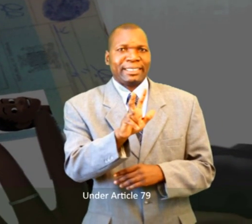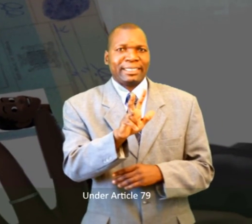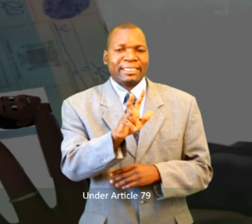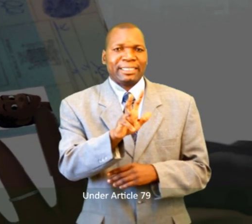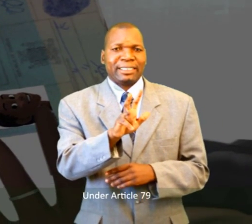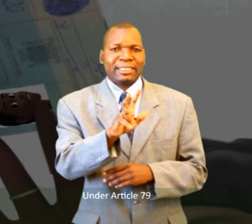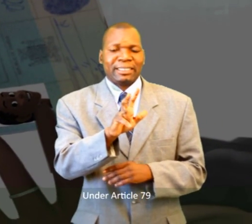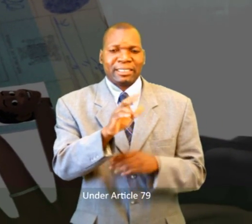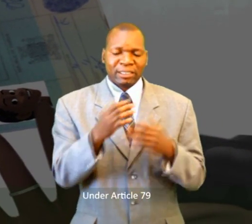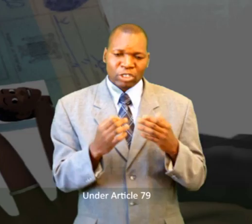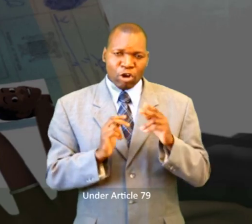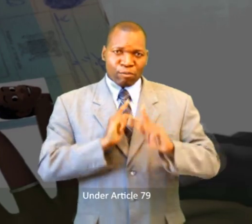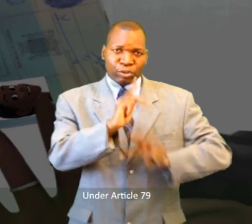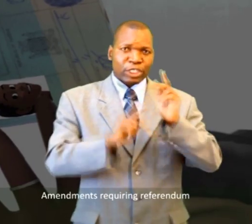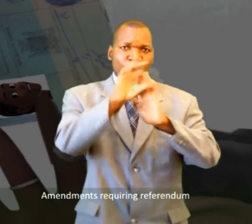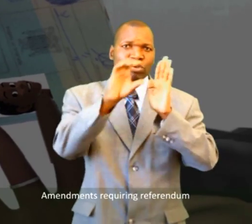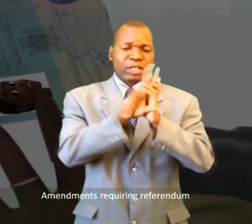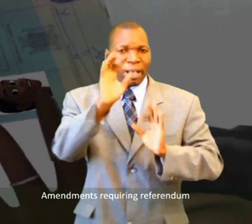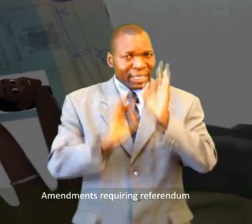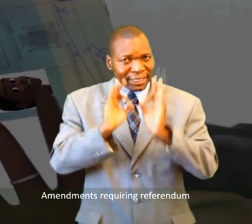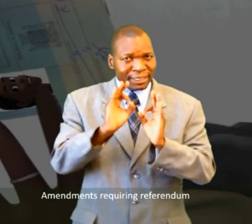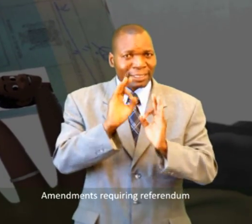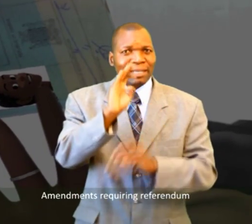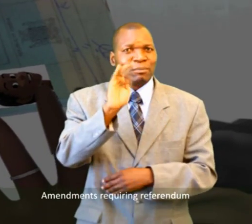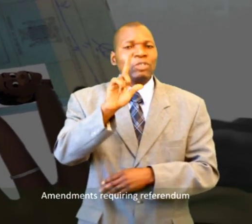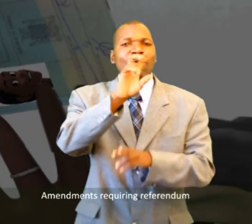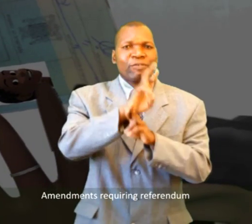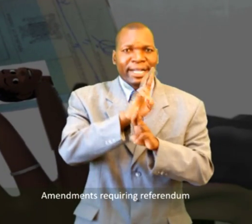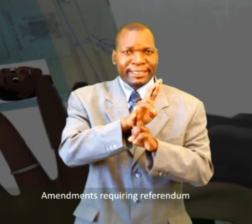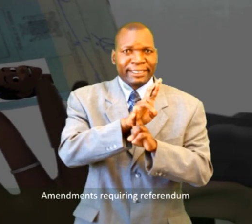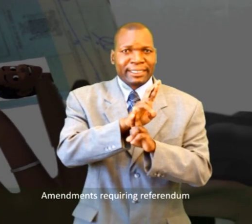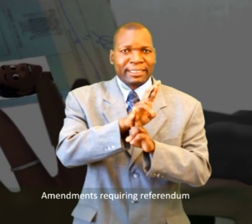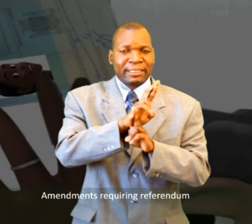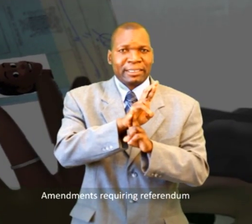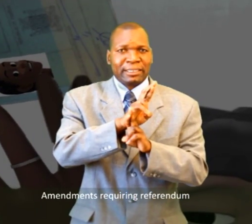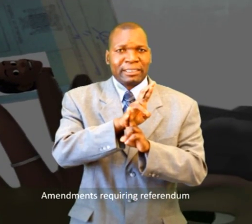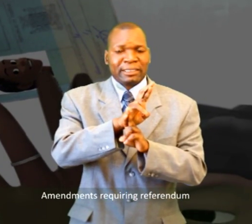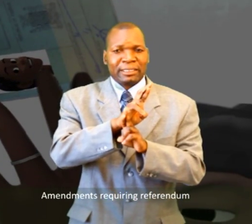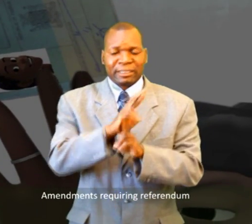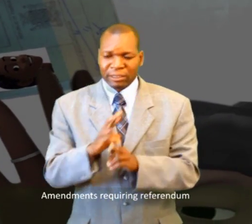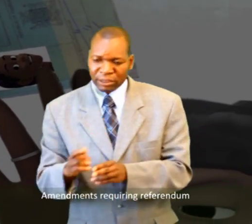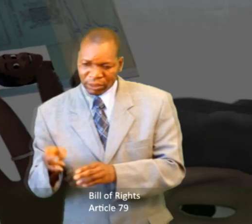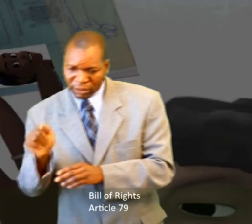Article 79, amendments requiring referendum. Bill of